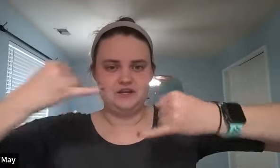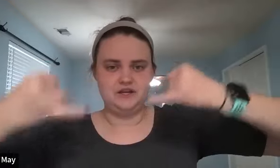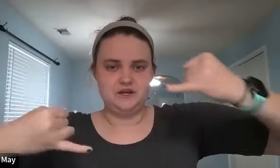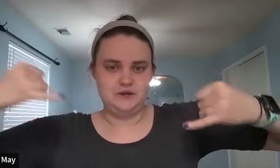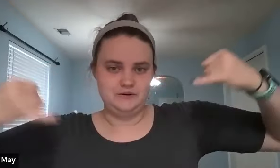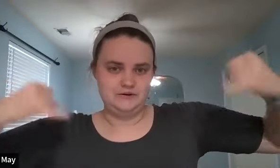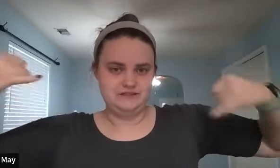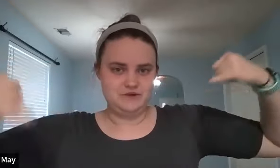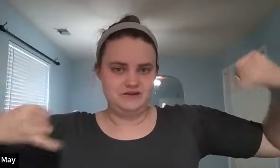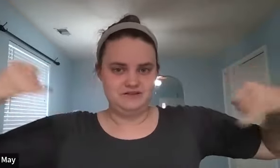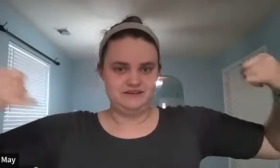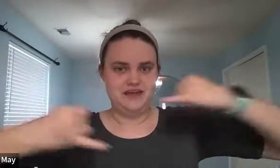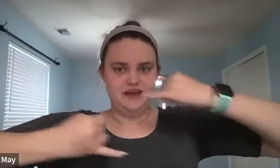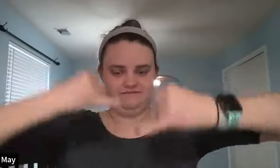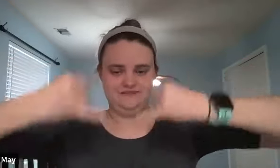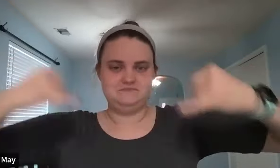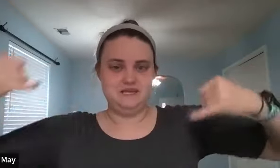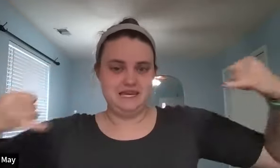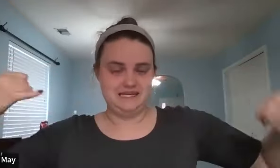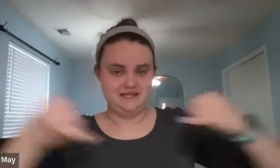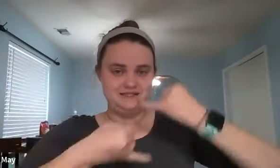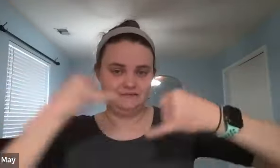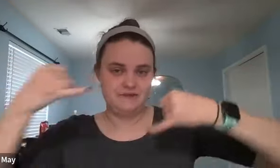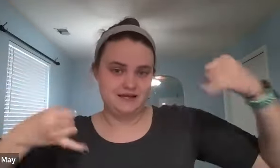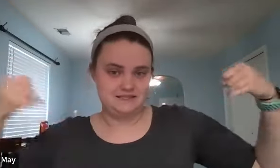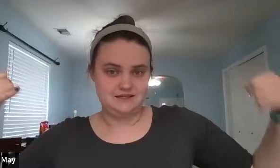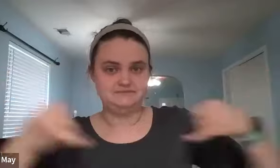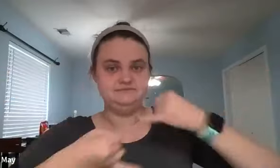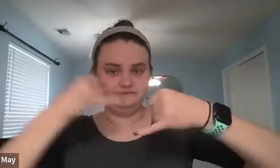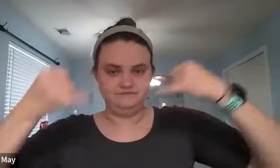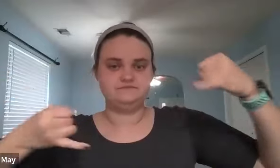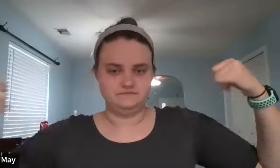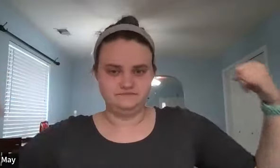gonna go spiraling. Yeah, spaghetti, pasta. Mm-hmm.